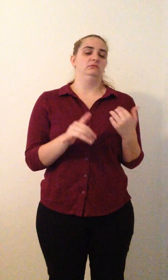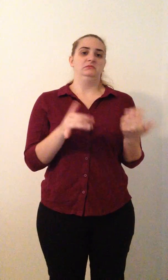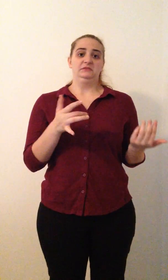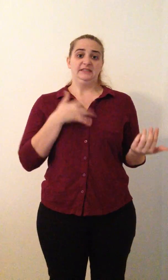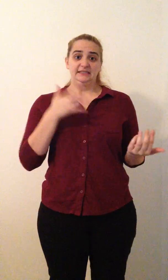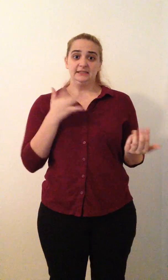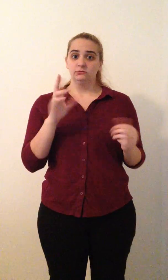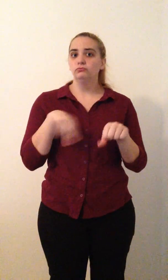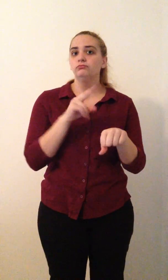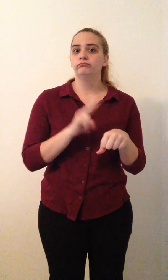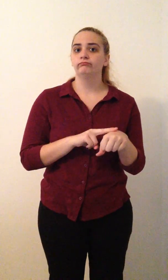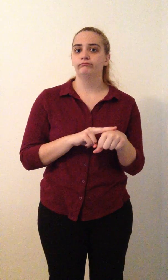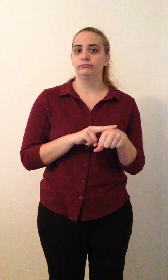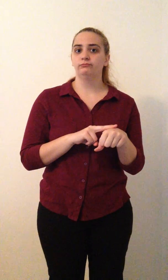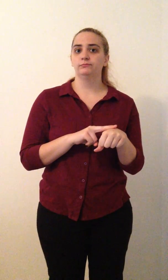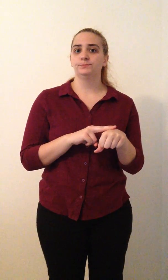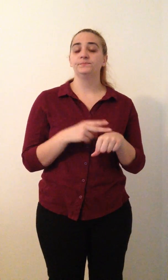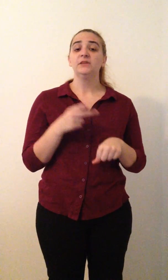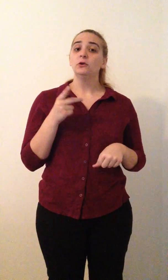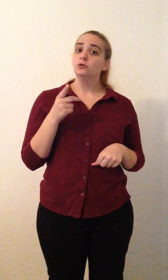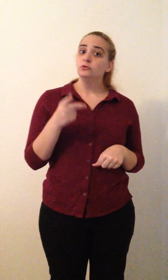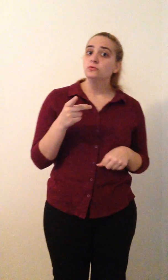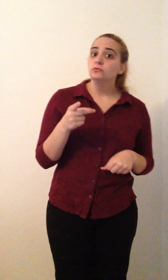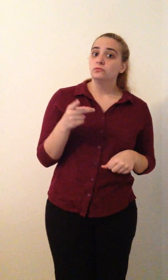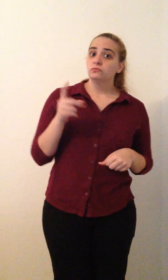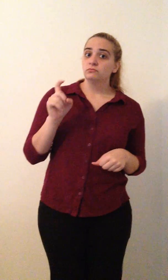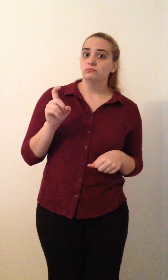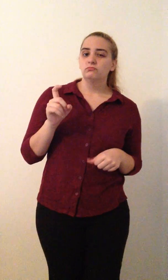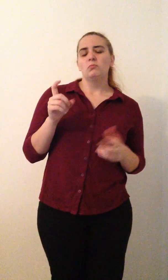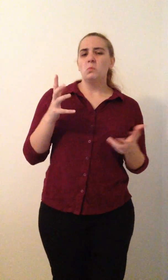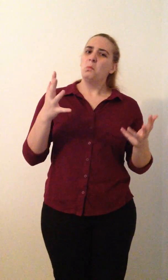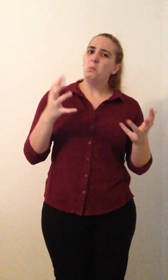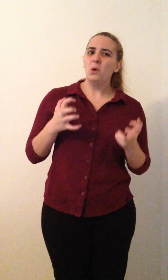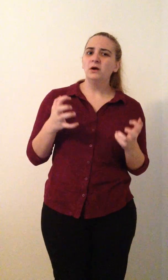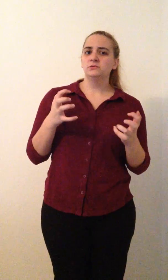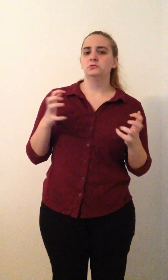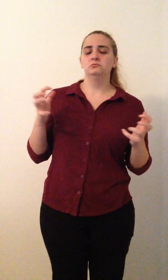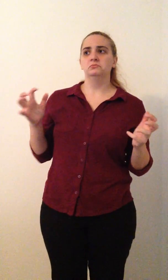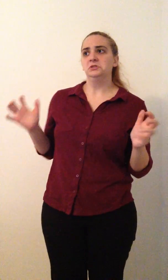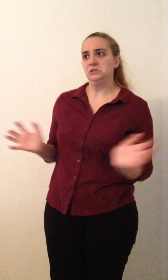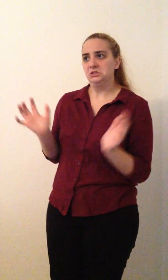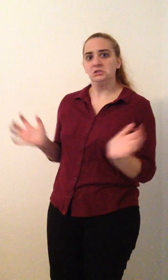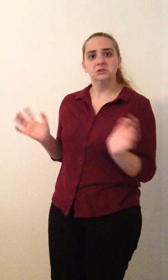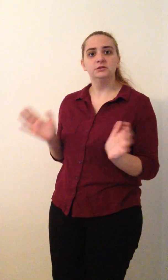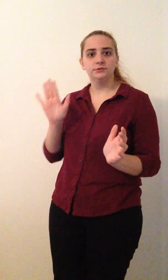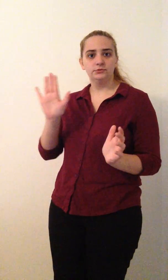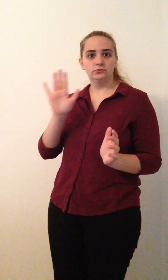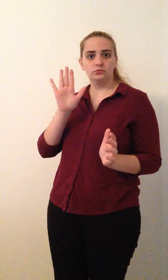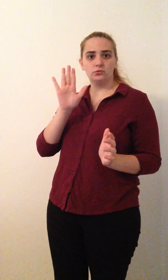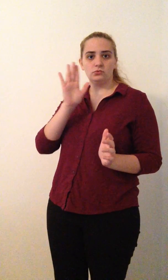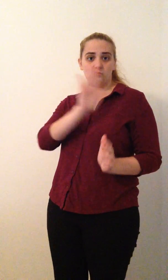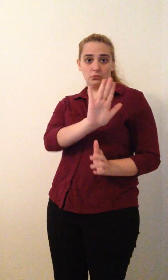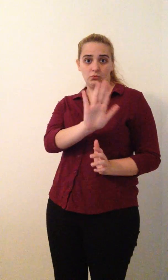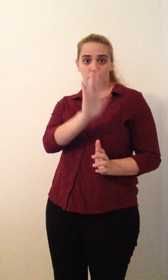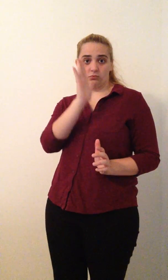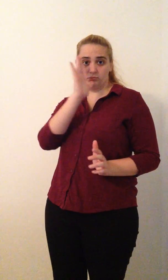desire to please our parents. We all want to be in a relationship, but we don't want to get too